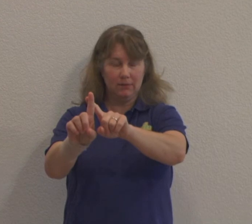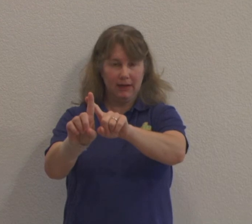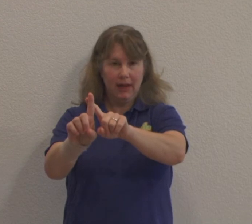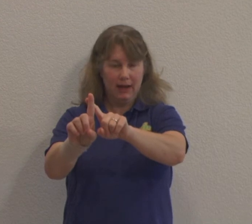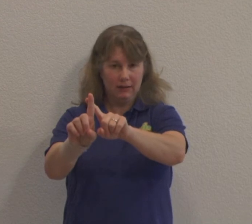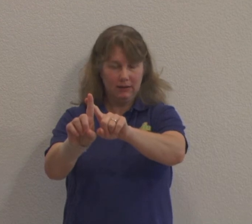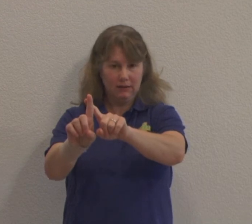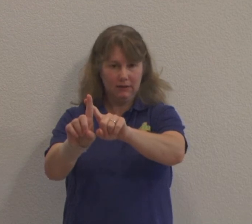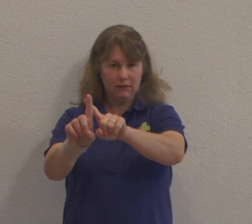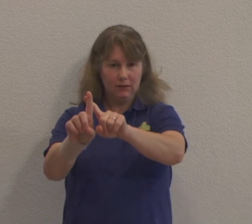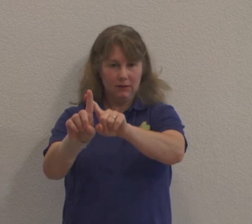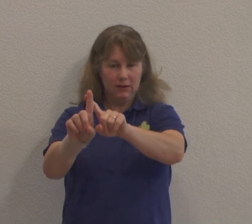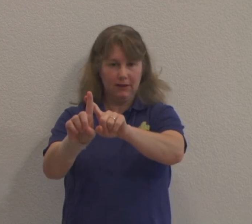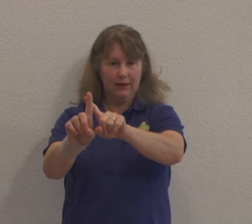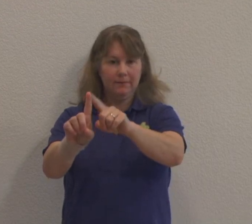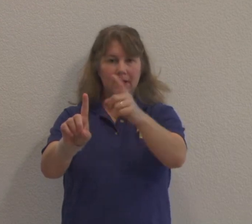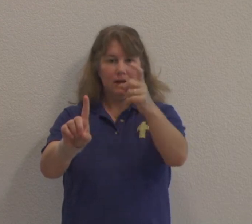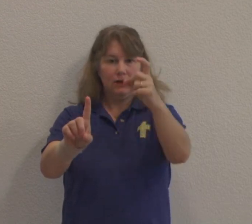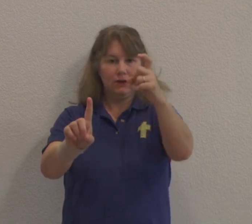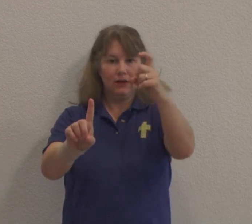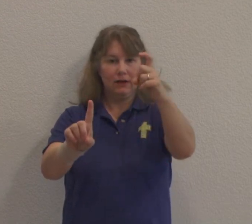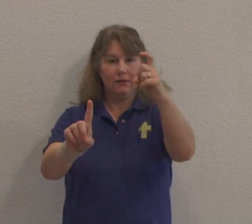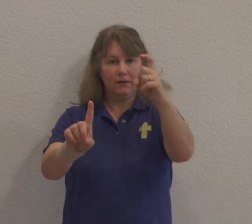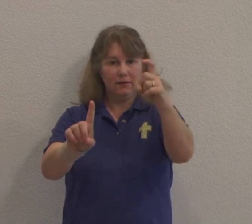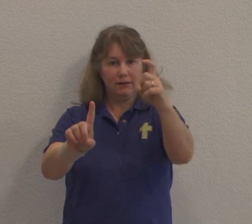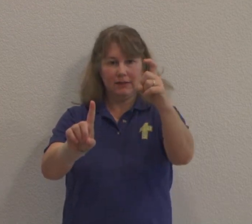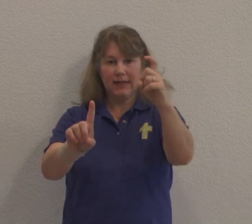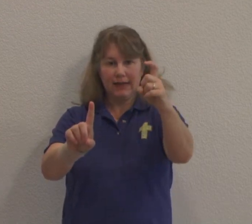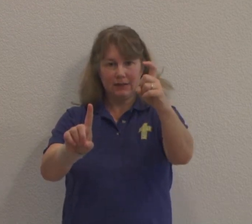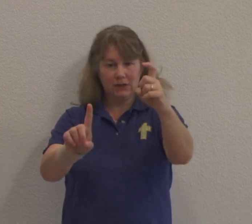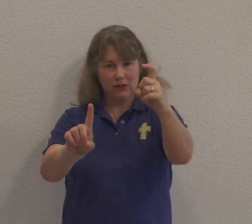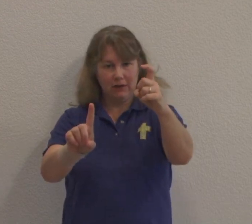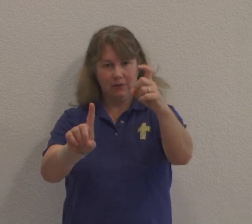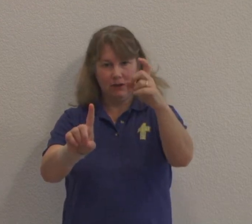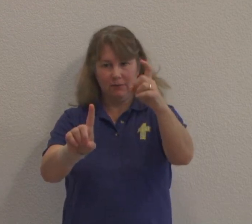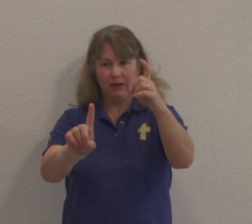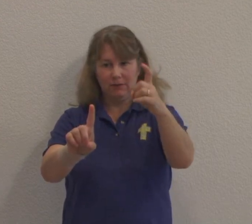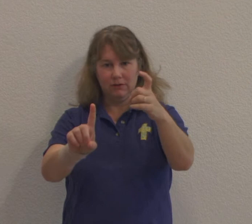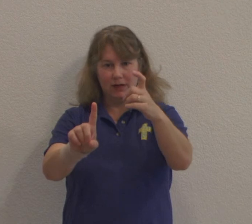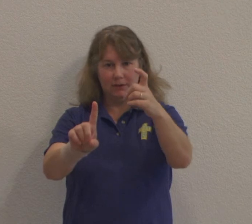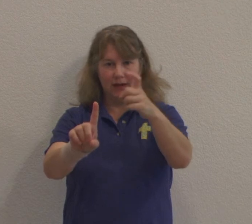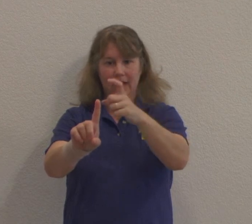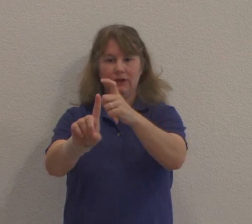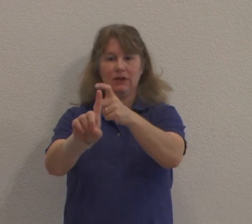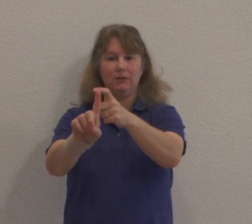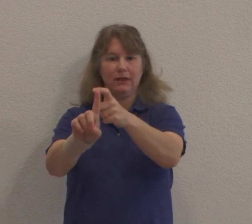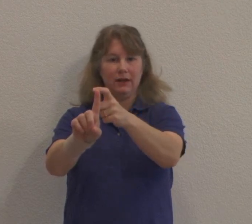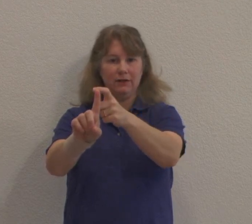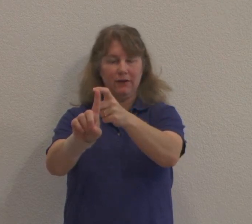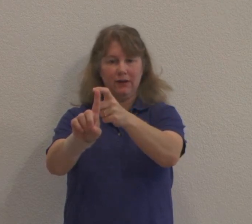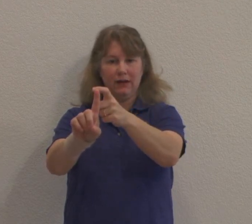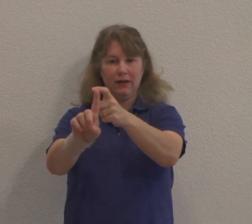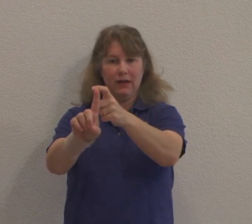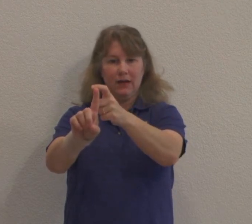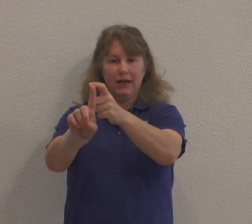non-dominant hand, all right? You're going to, this is an X shape you're going to make with your dominant hand. You're going to put that on your fingernail,